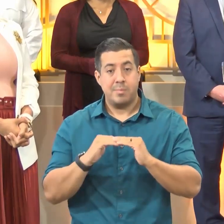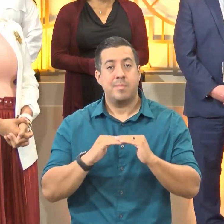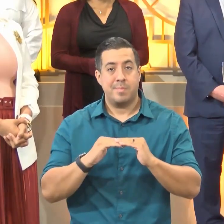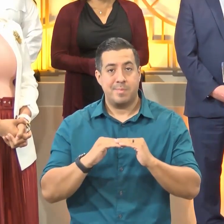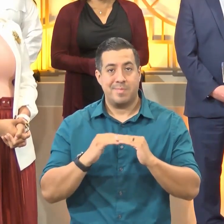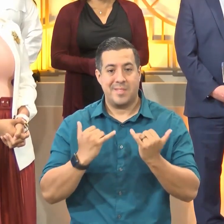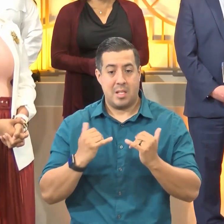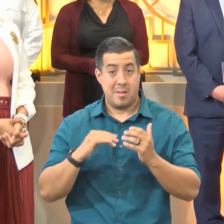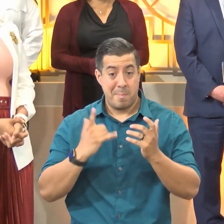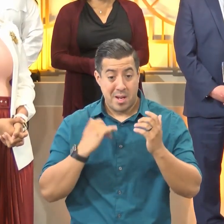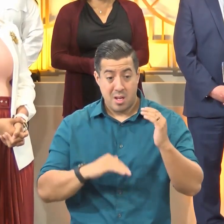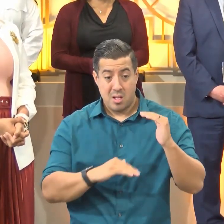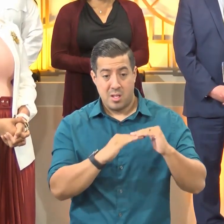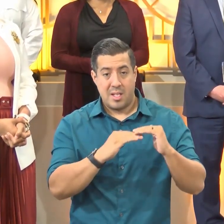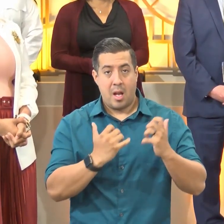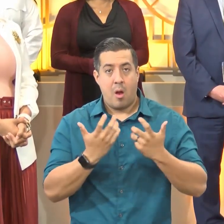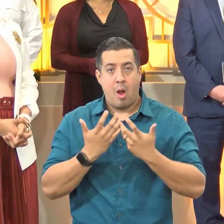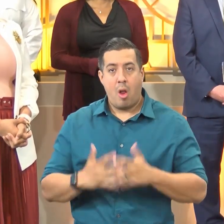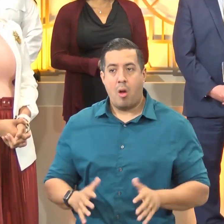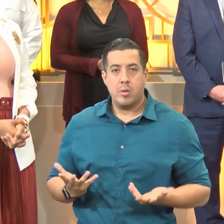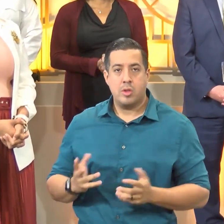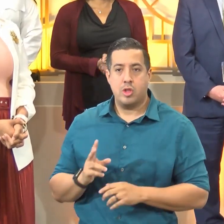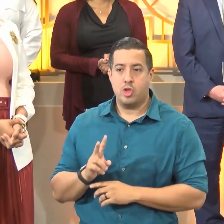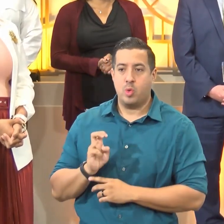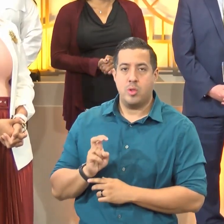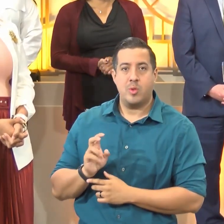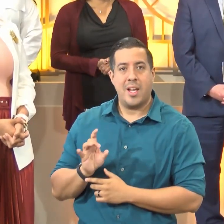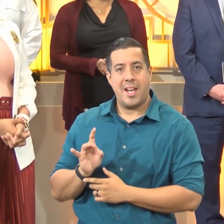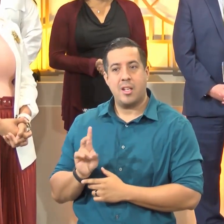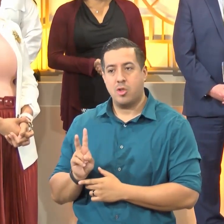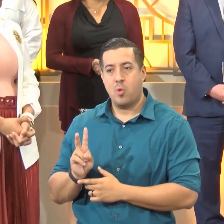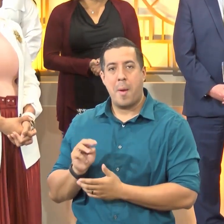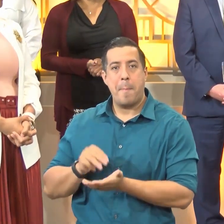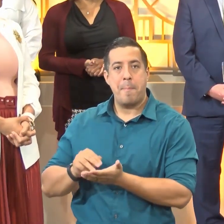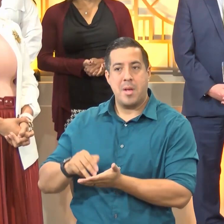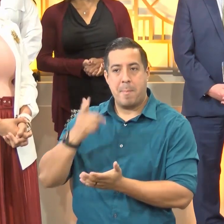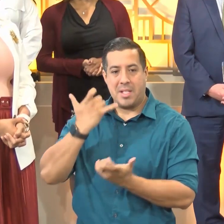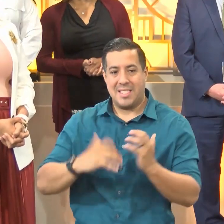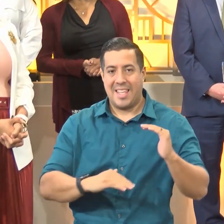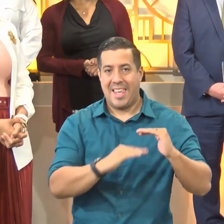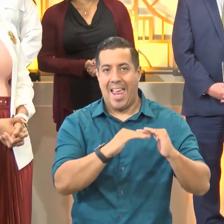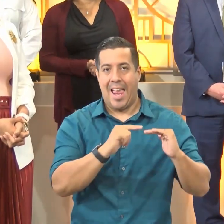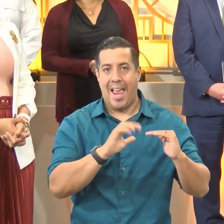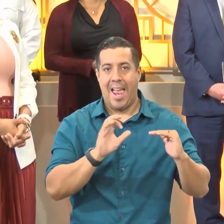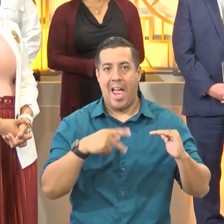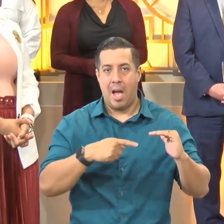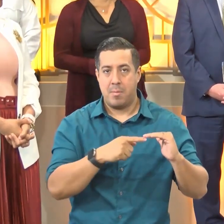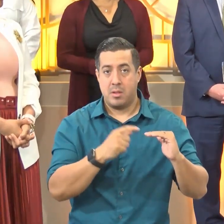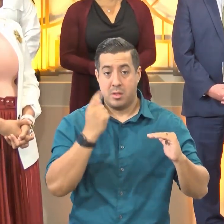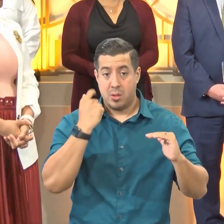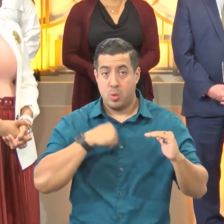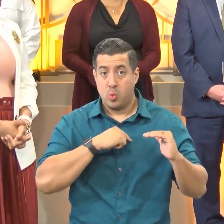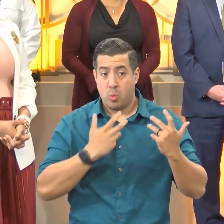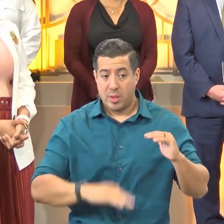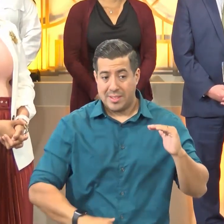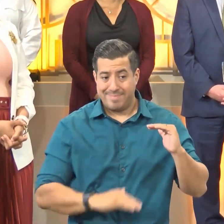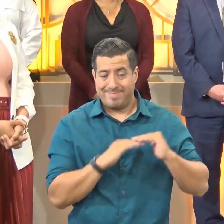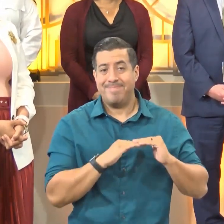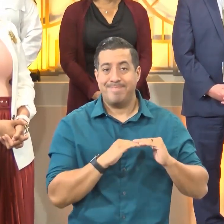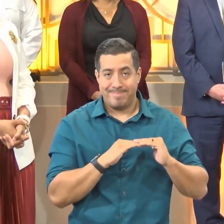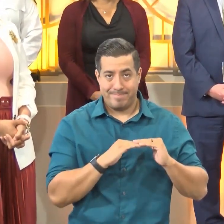of $282 million because of the revenue cap that exists. Since hitting the cap in fiscal